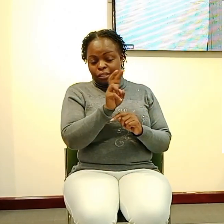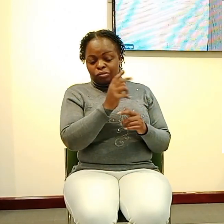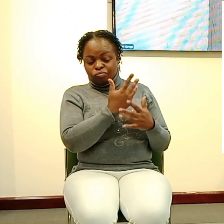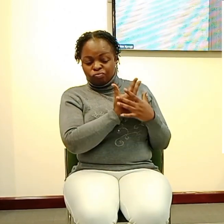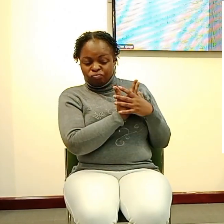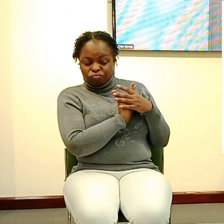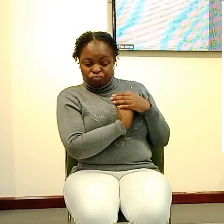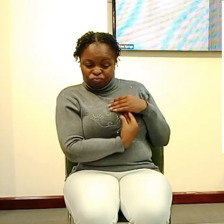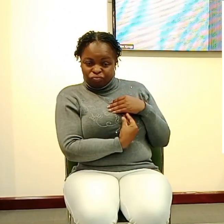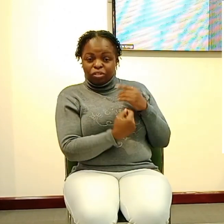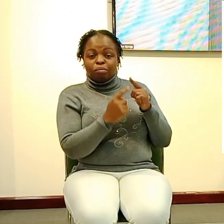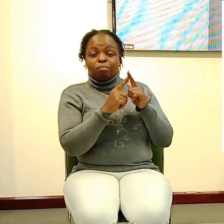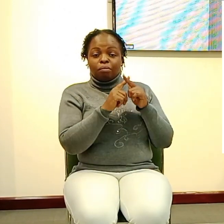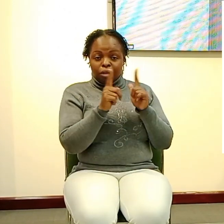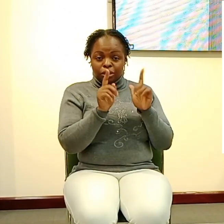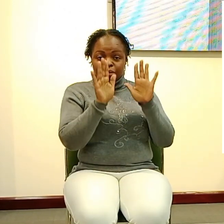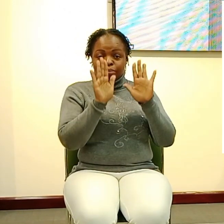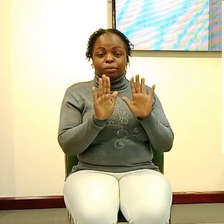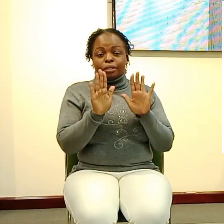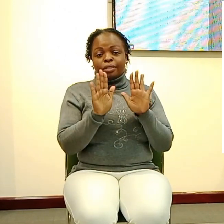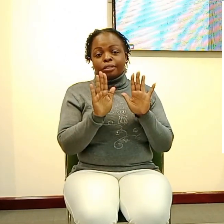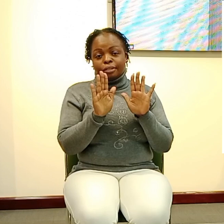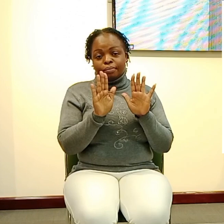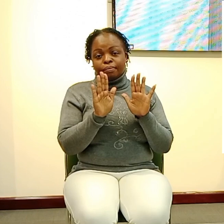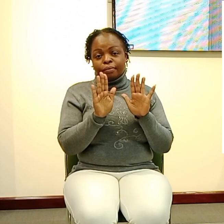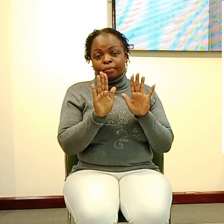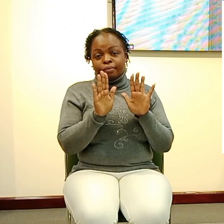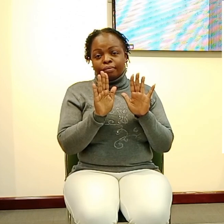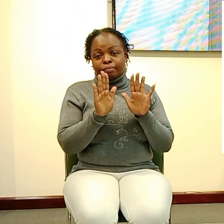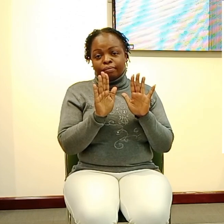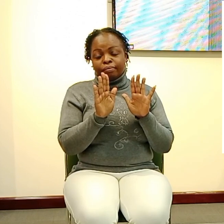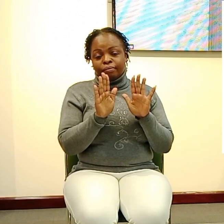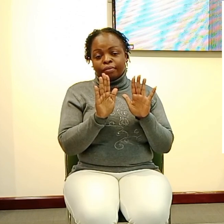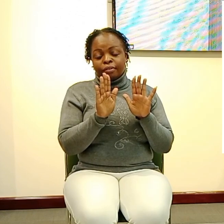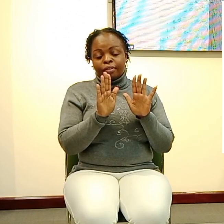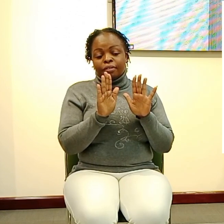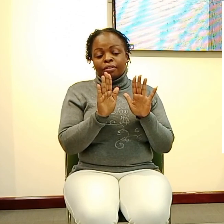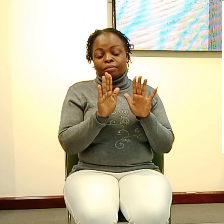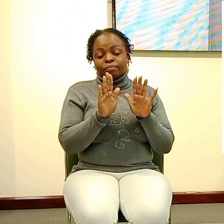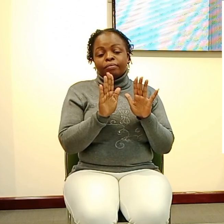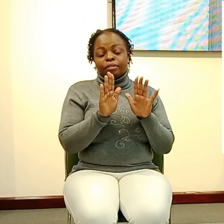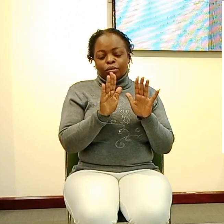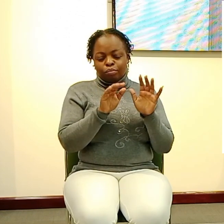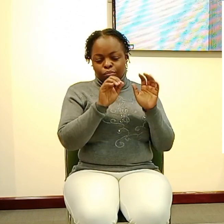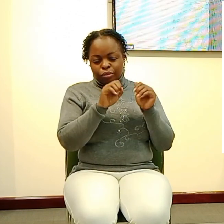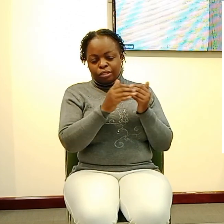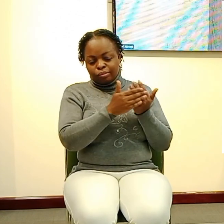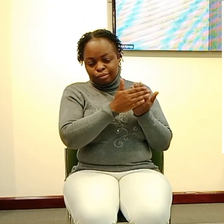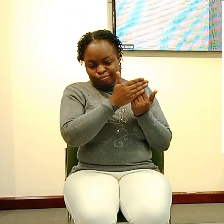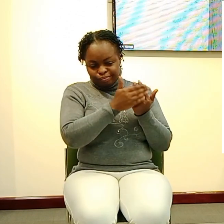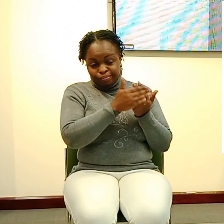disappointments, but more importantly, forge for a future that we can say